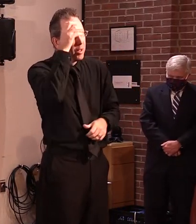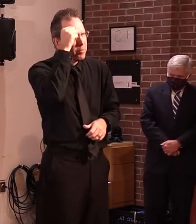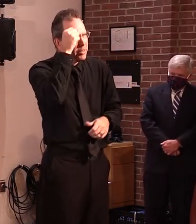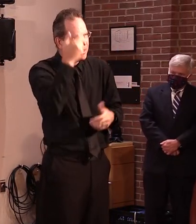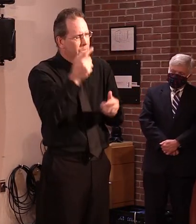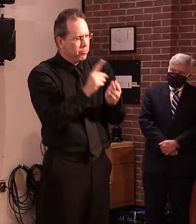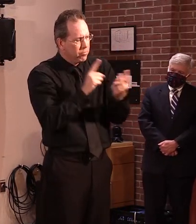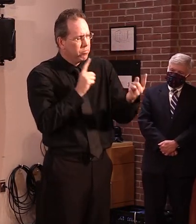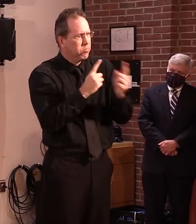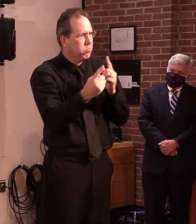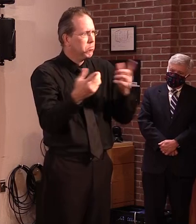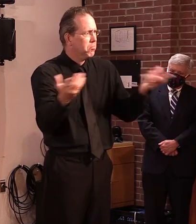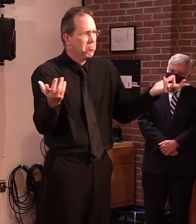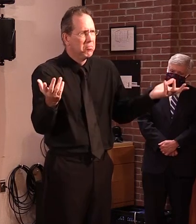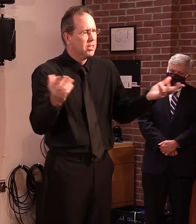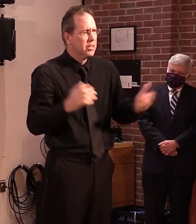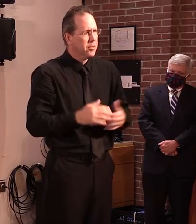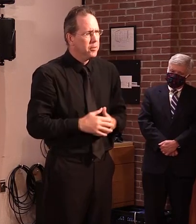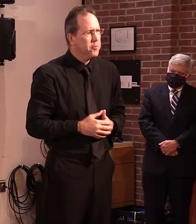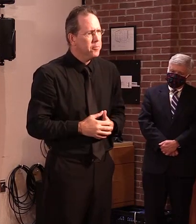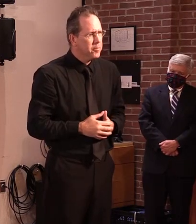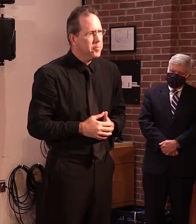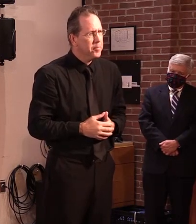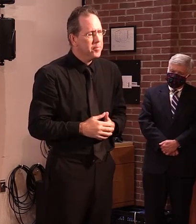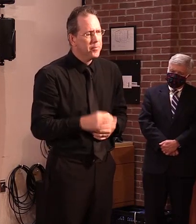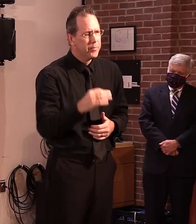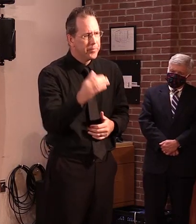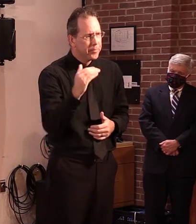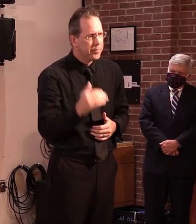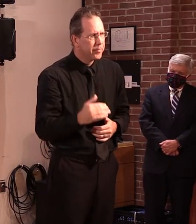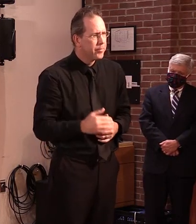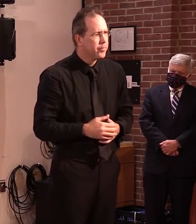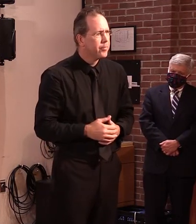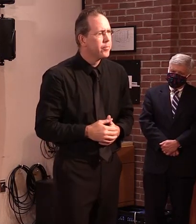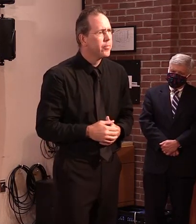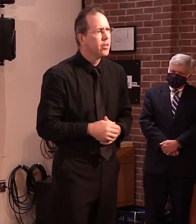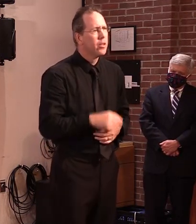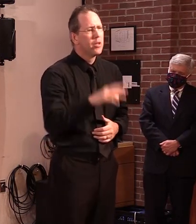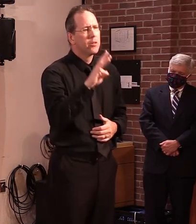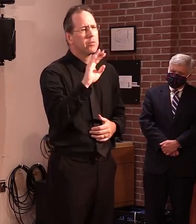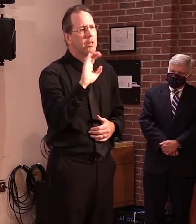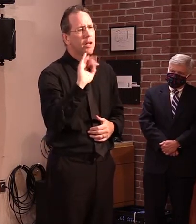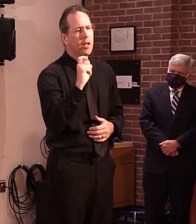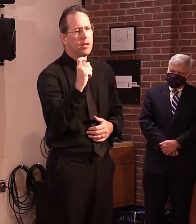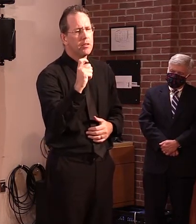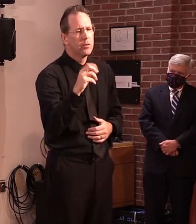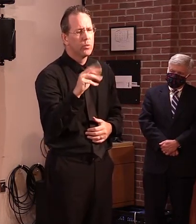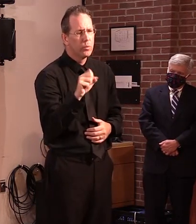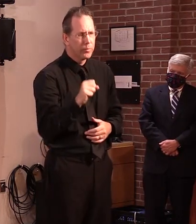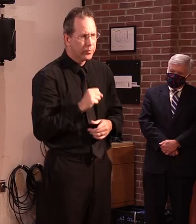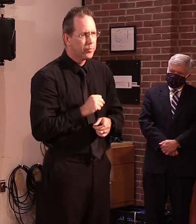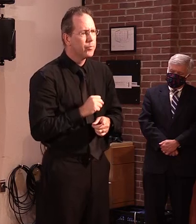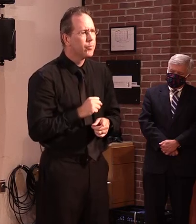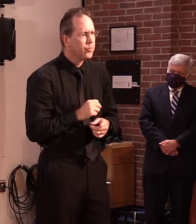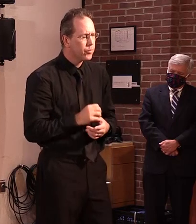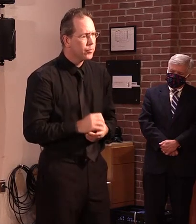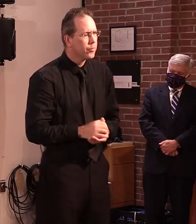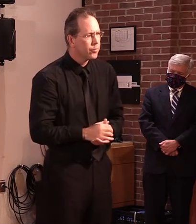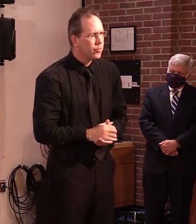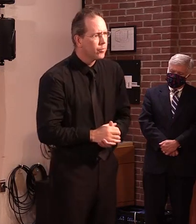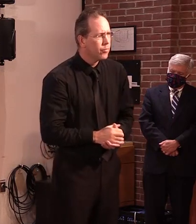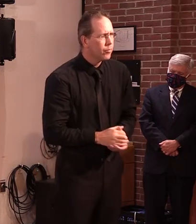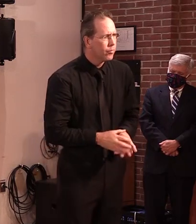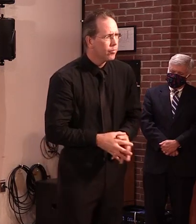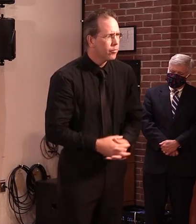Governor Scott, there is currently a change.org petition that's opposing your mask mandate and calling for wearing masks to be a choice. I know you've addressed